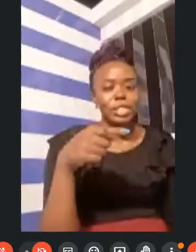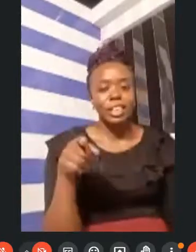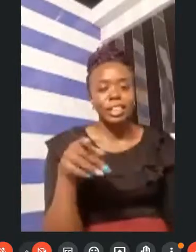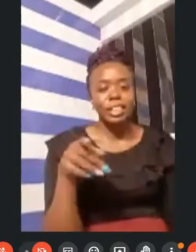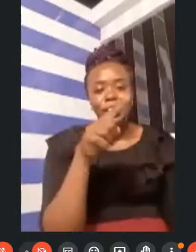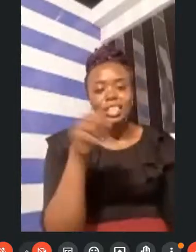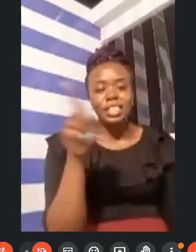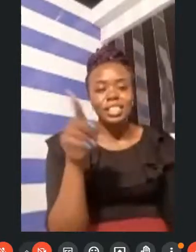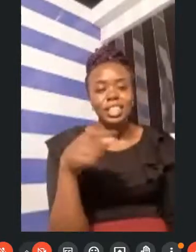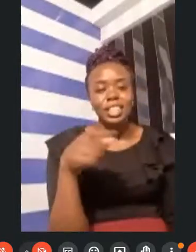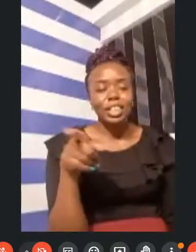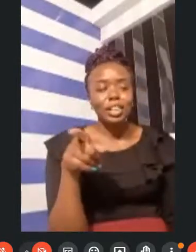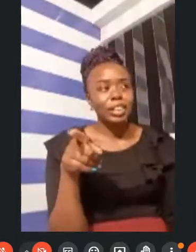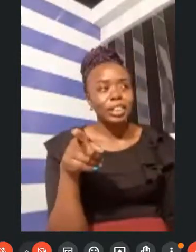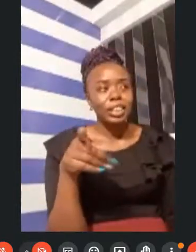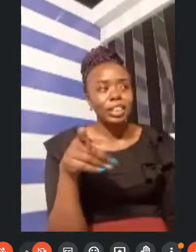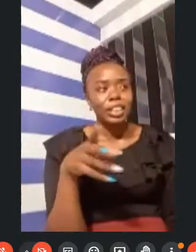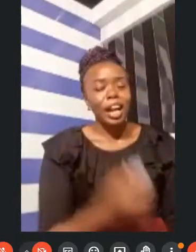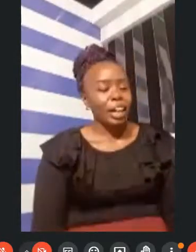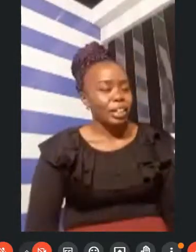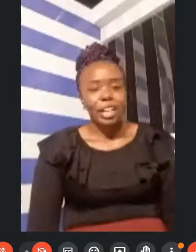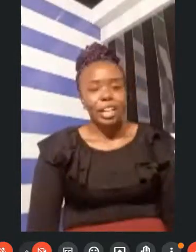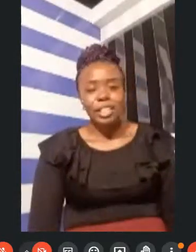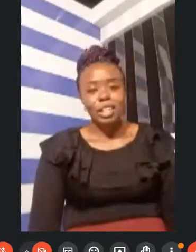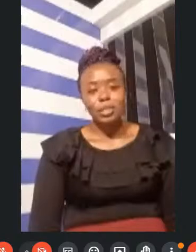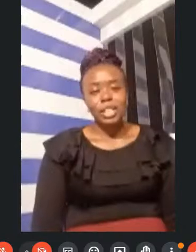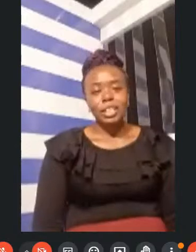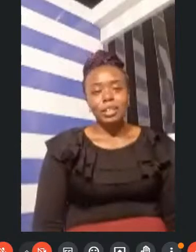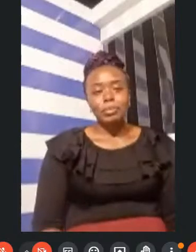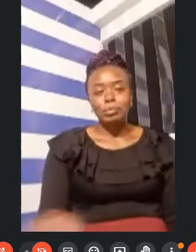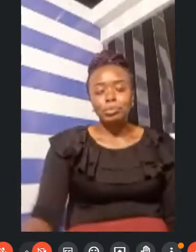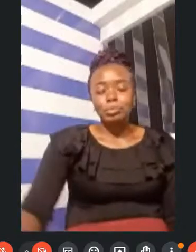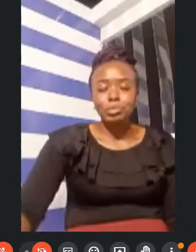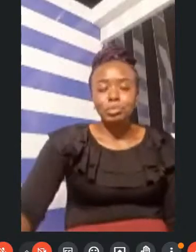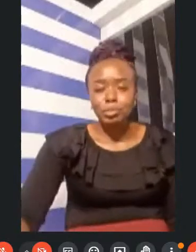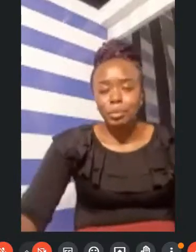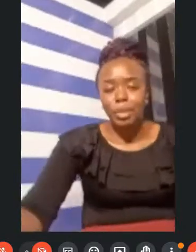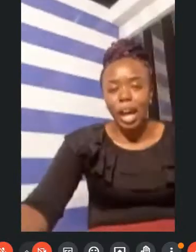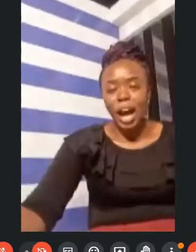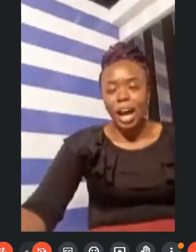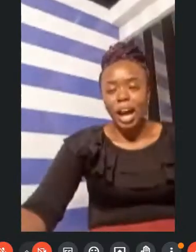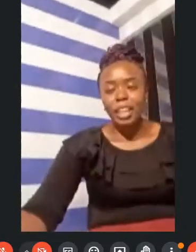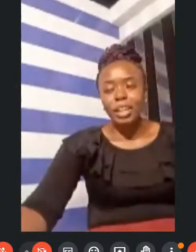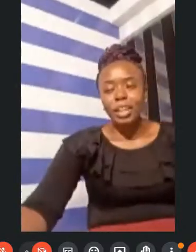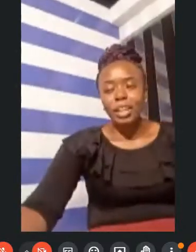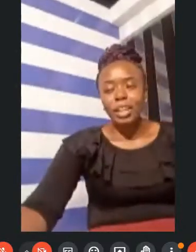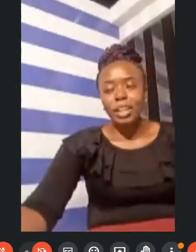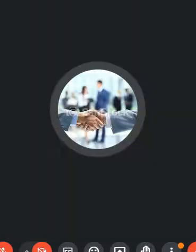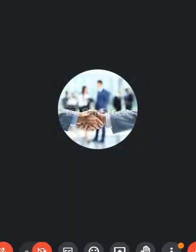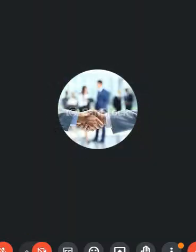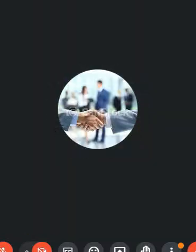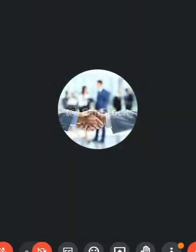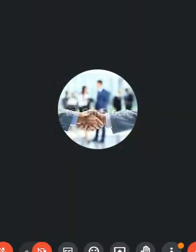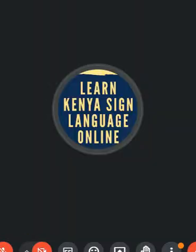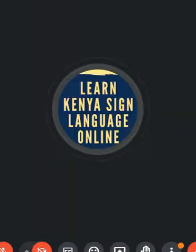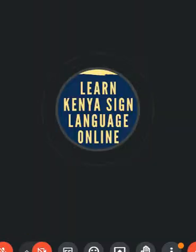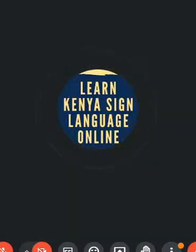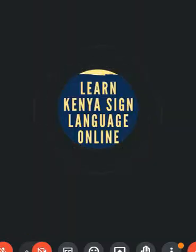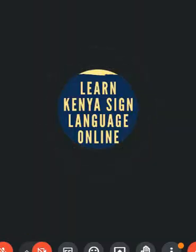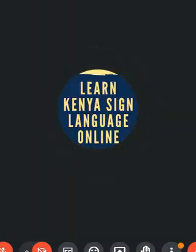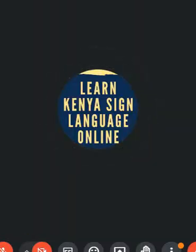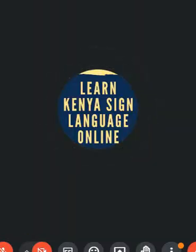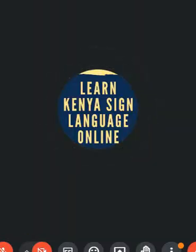so Z, zillion. Yeah, that is how you sign them. Okay, Another one. thank you.